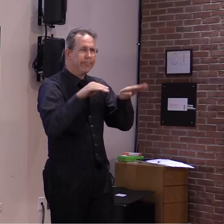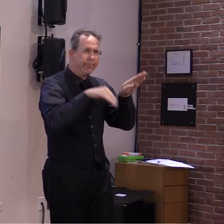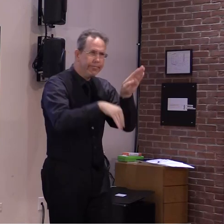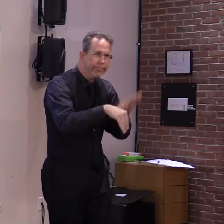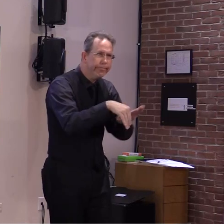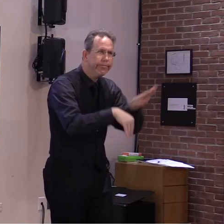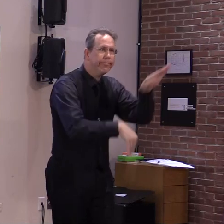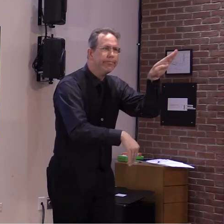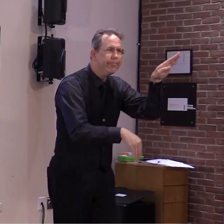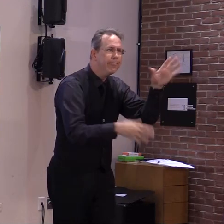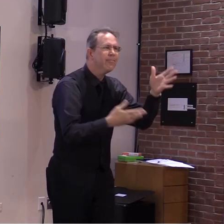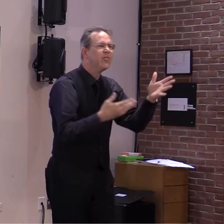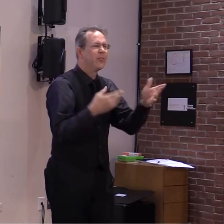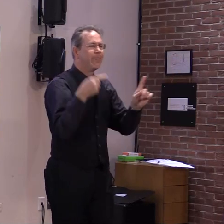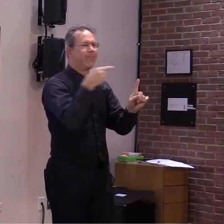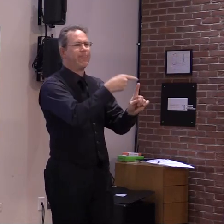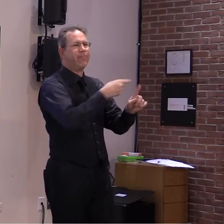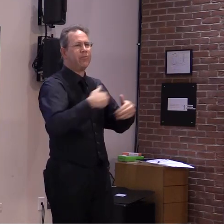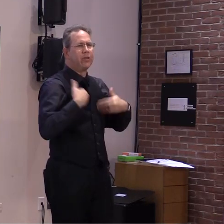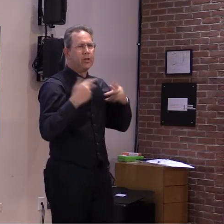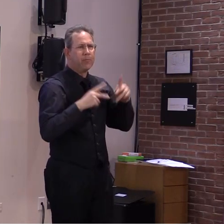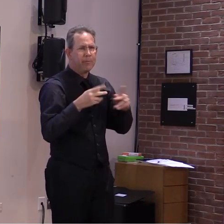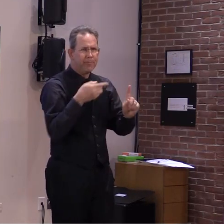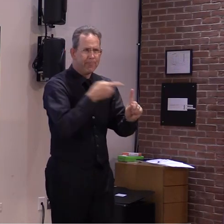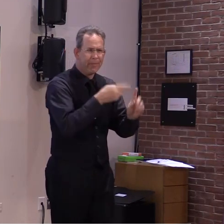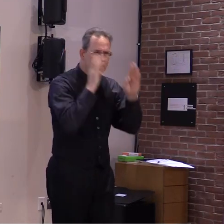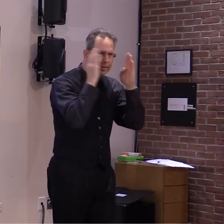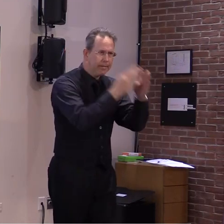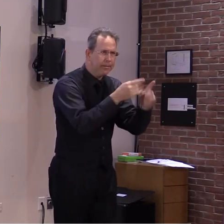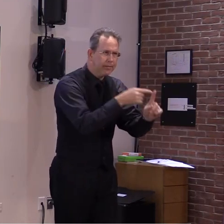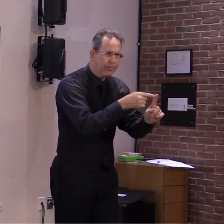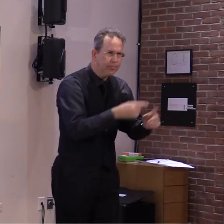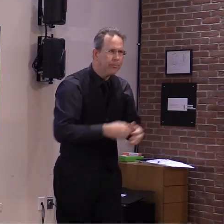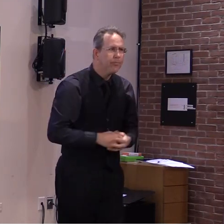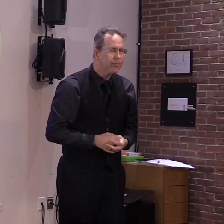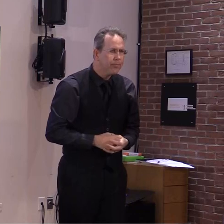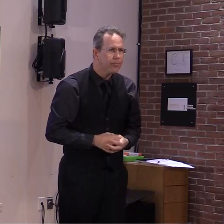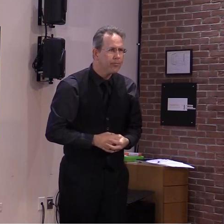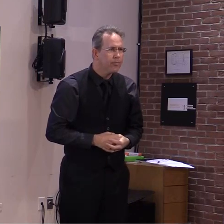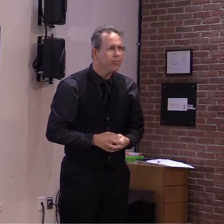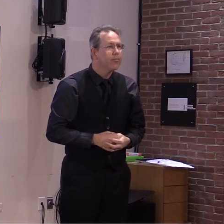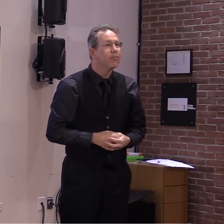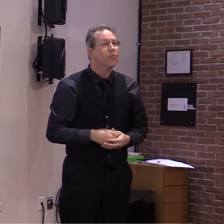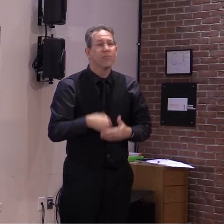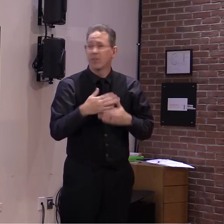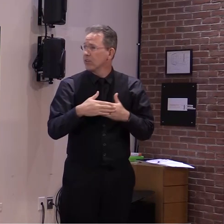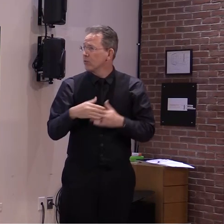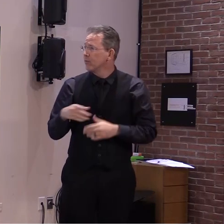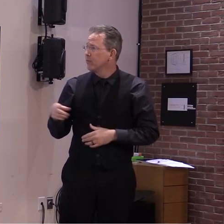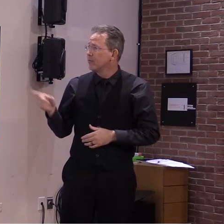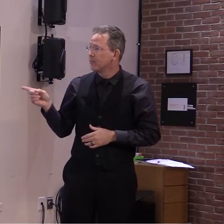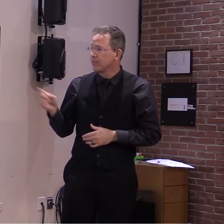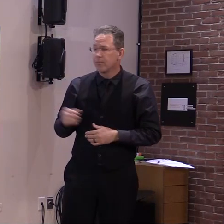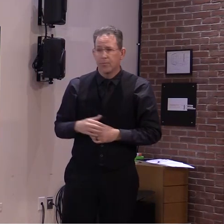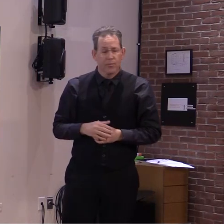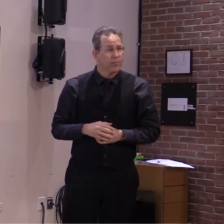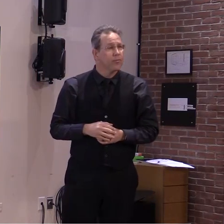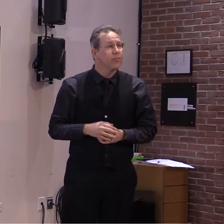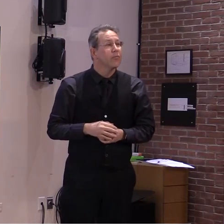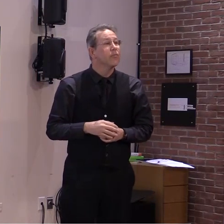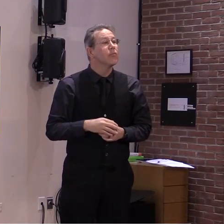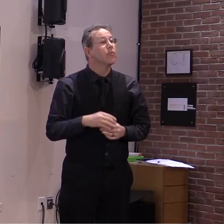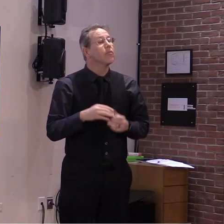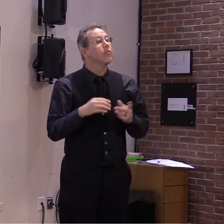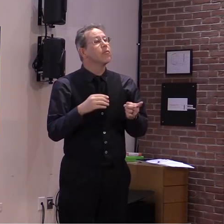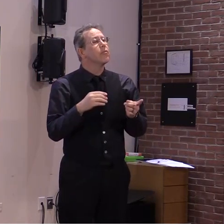those in their 20s and in their teens. The next slide will show us that age demographic with a little bit more